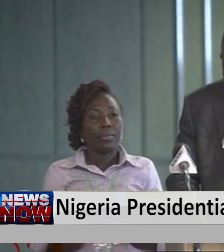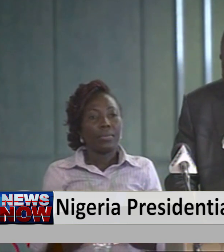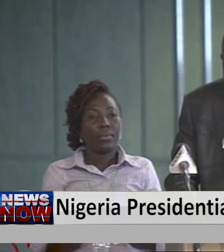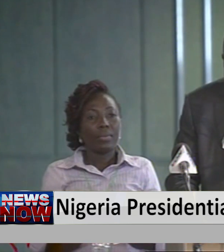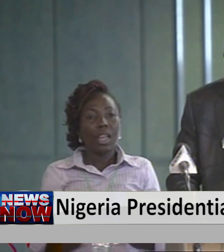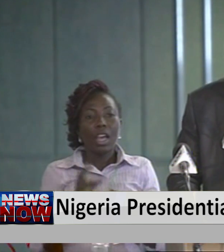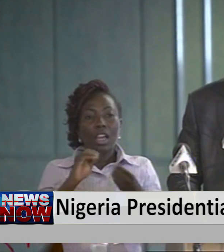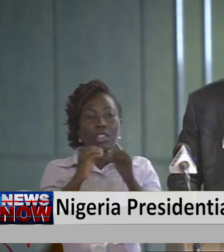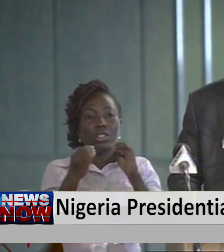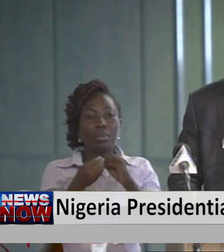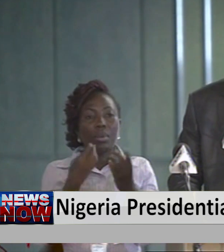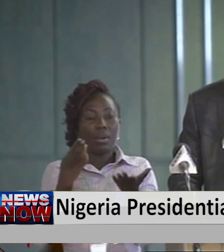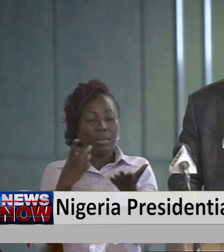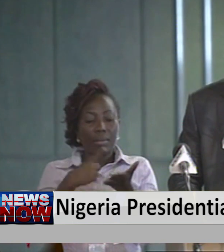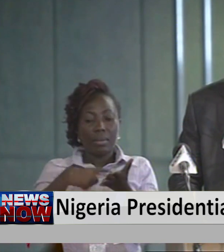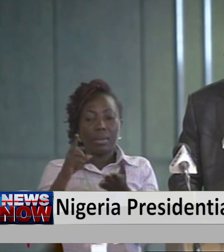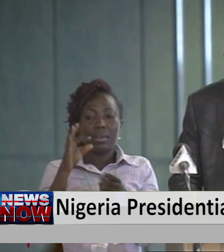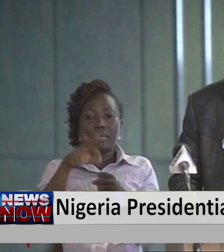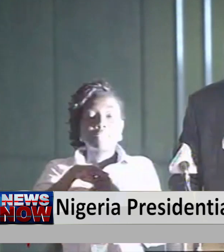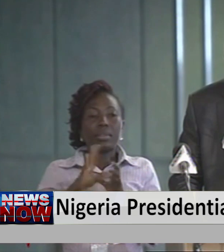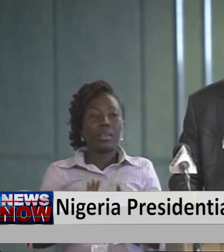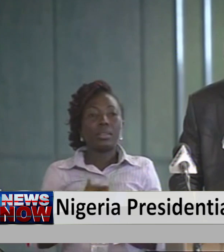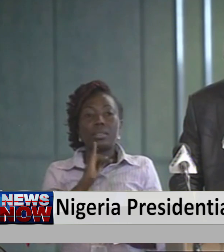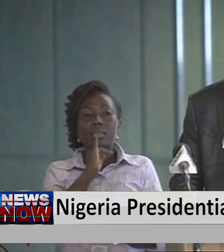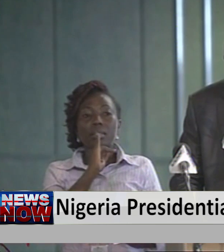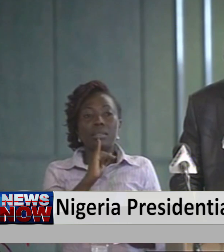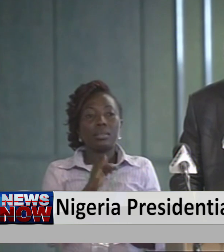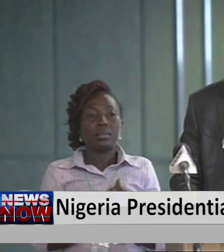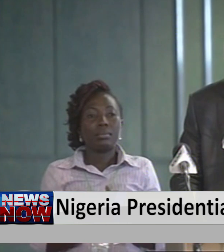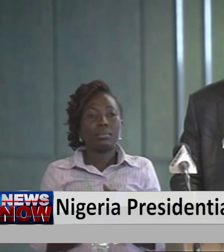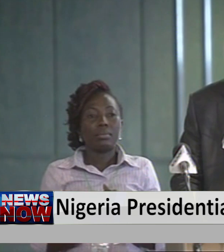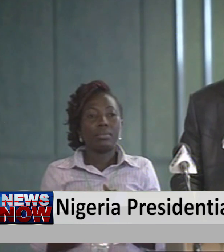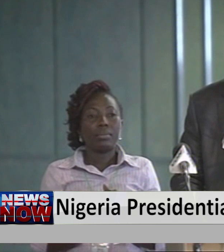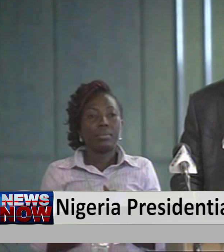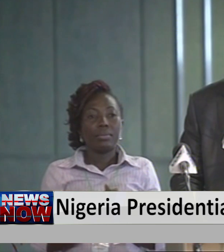The number of accredited voters is